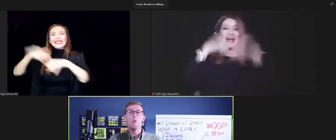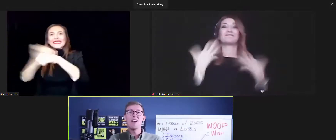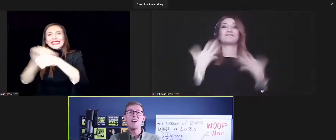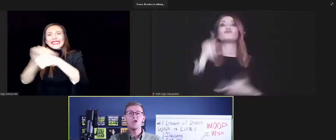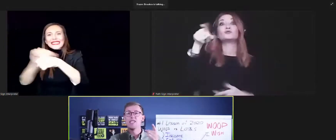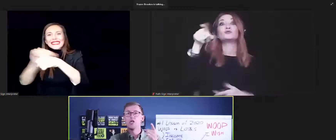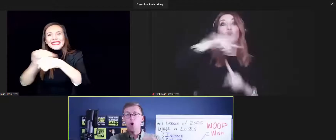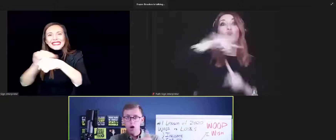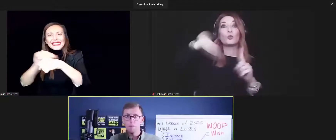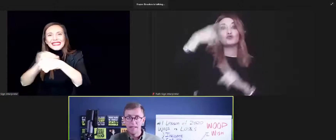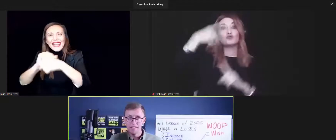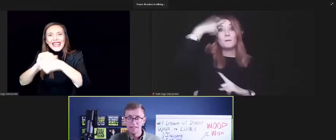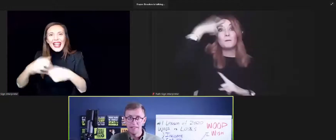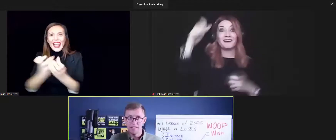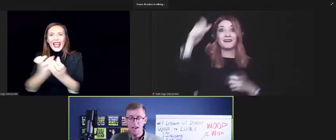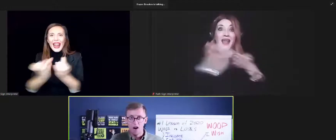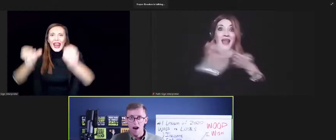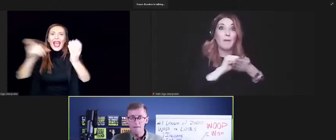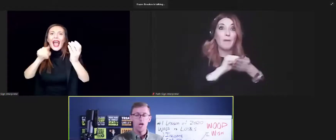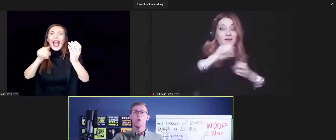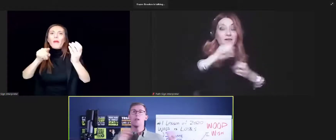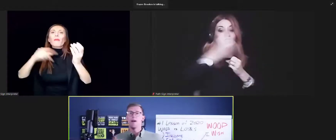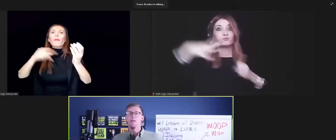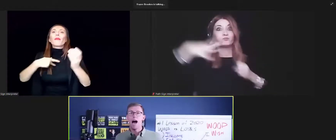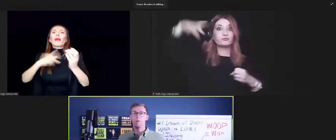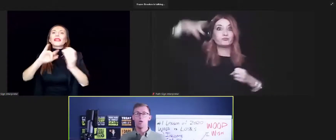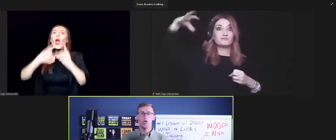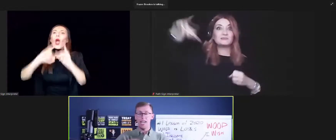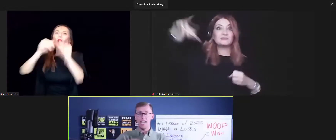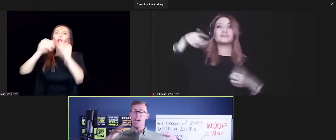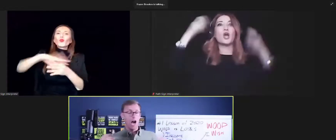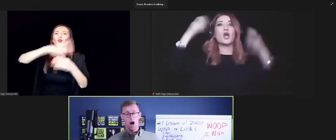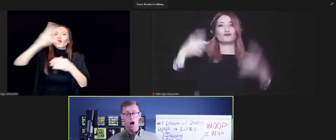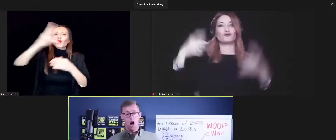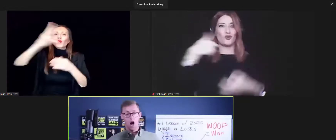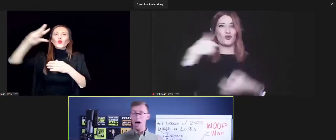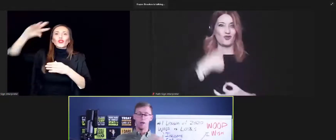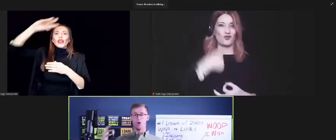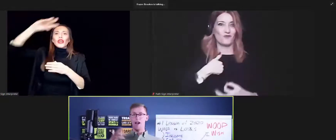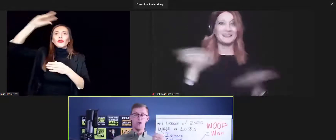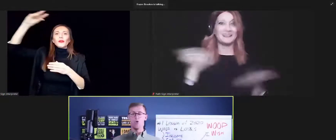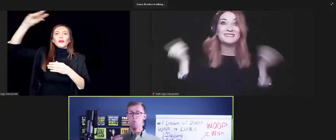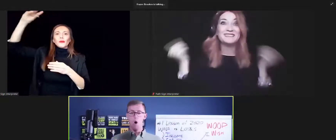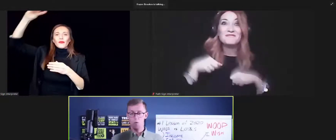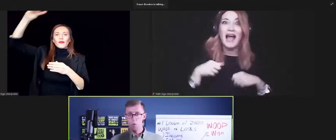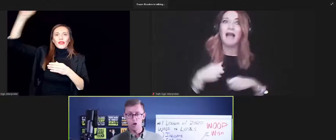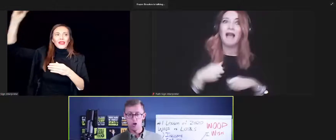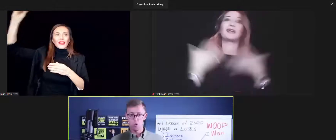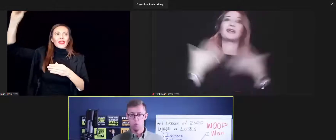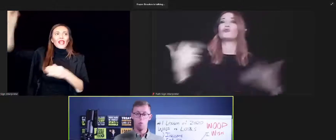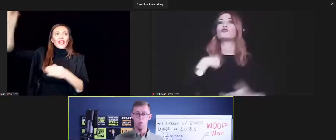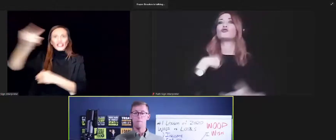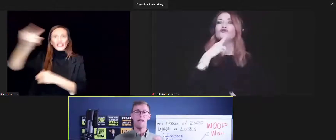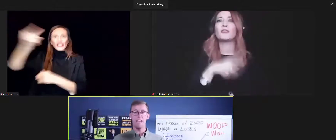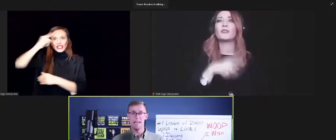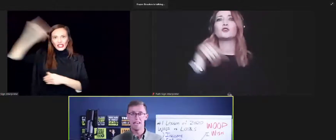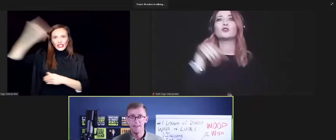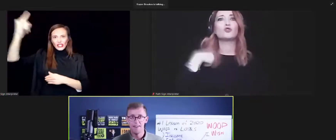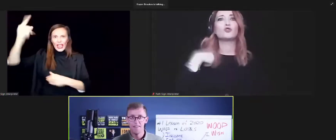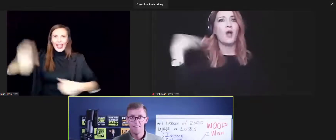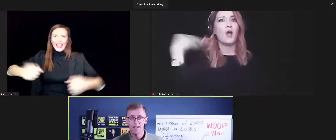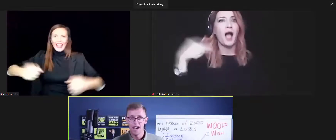your wish is your command. All right? So anyway, I'm going to say, I'm going to grant you one wish. What would it